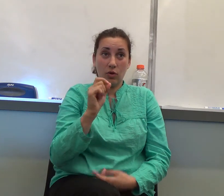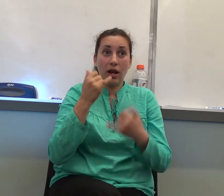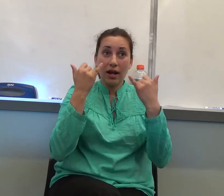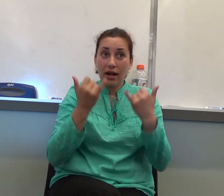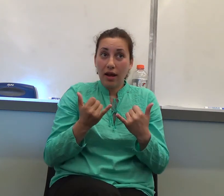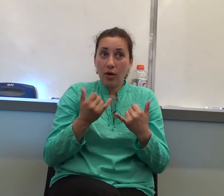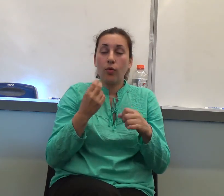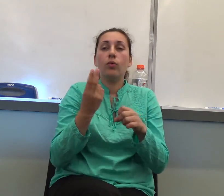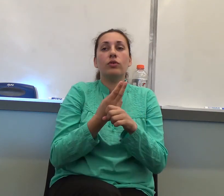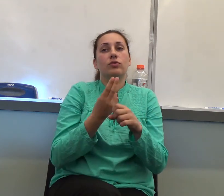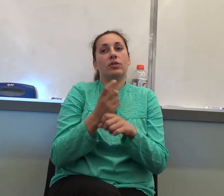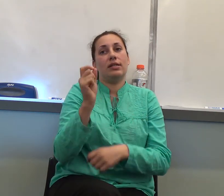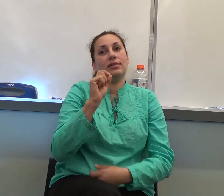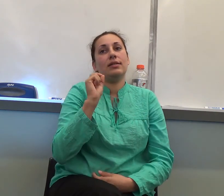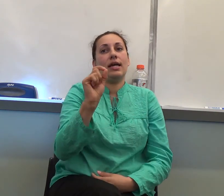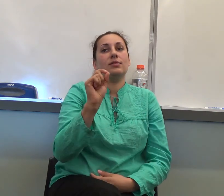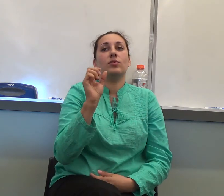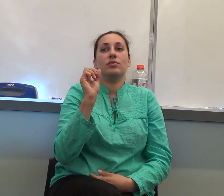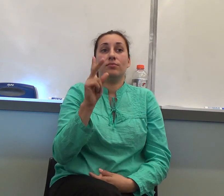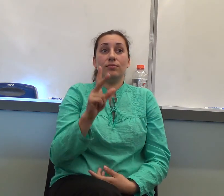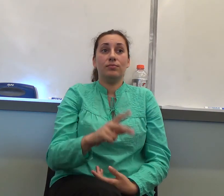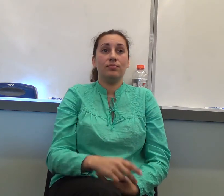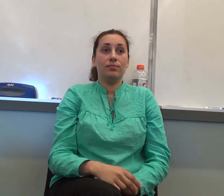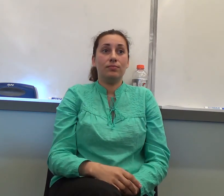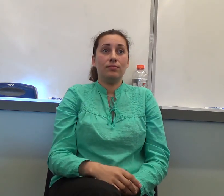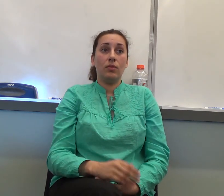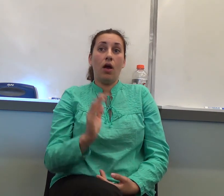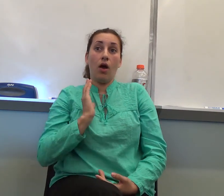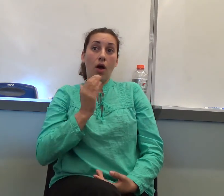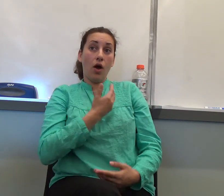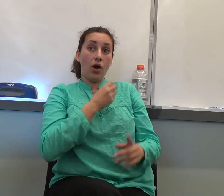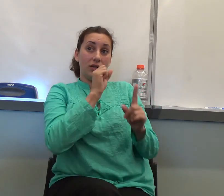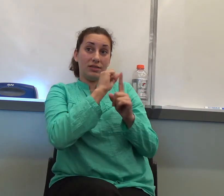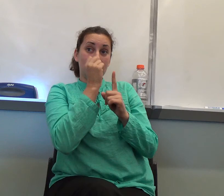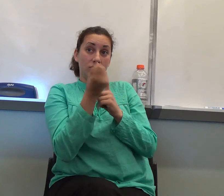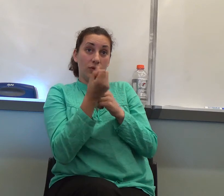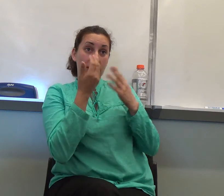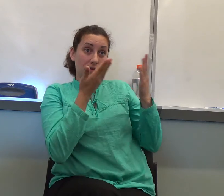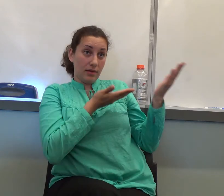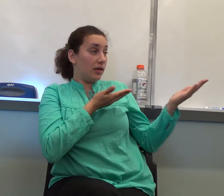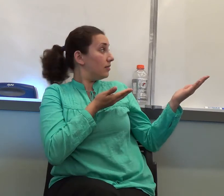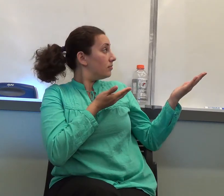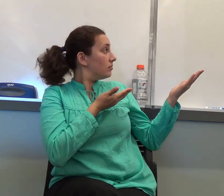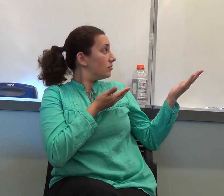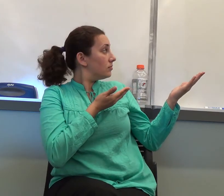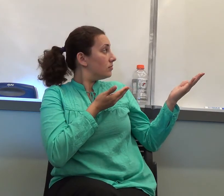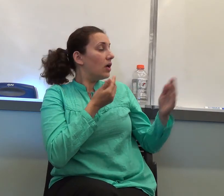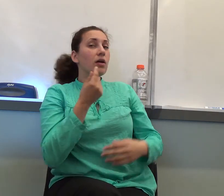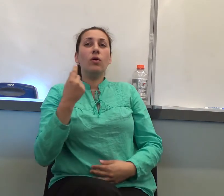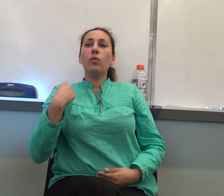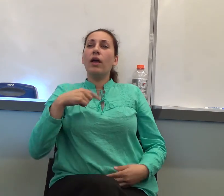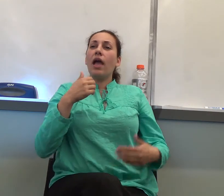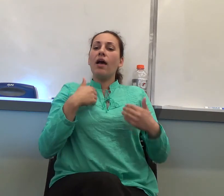point to fit our situation. And our situation says we have 1, 2, 3, 4,